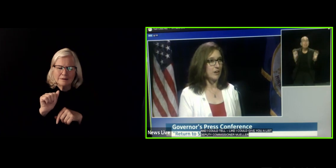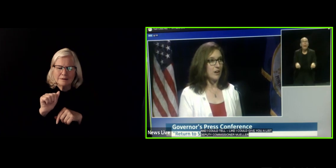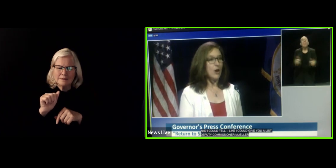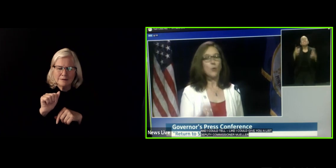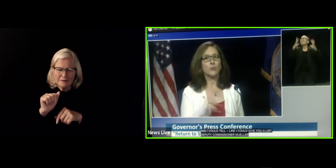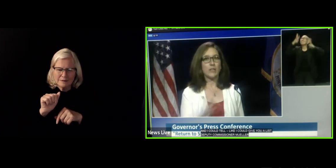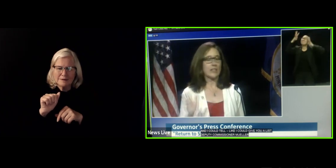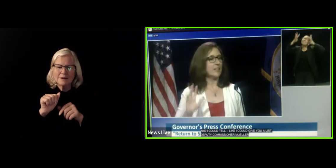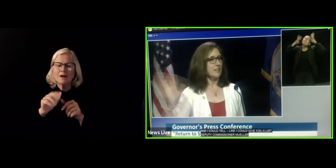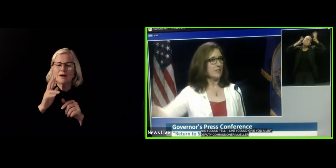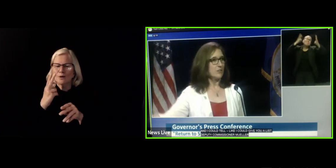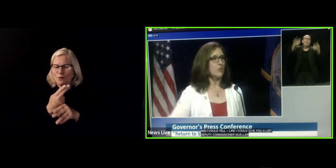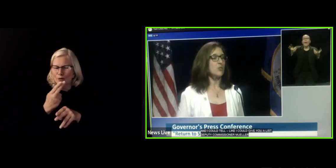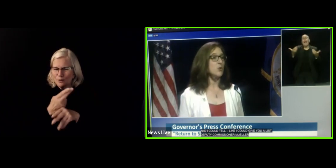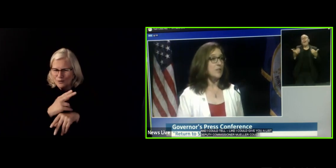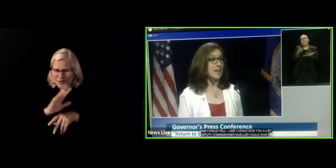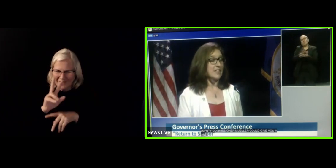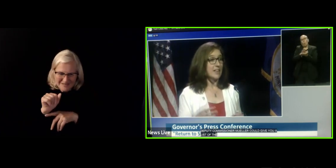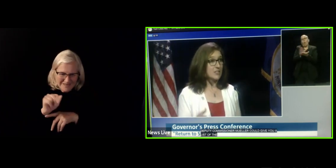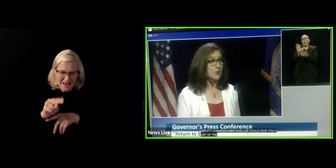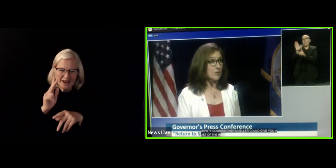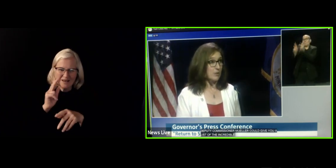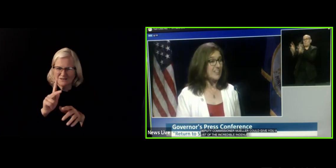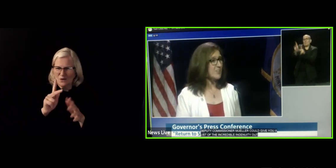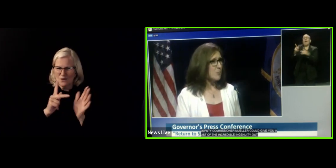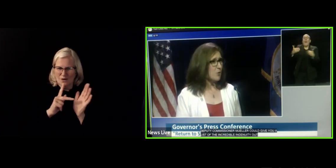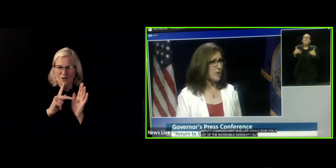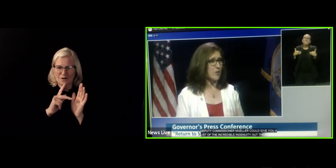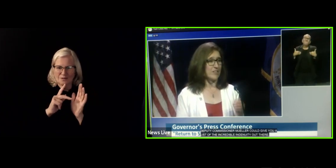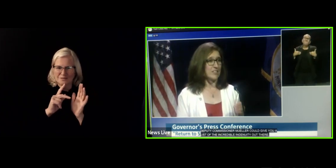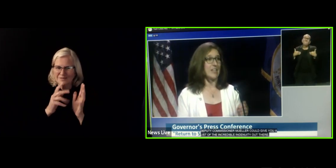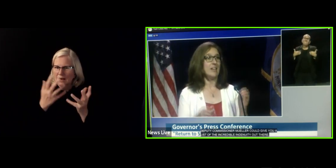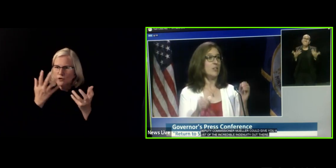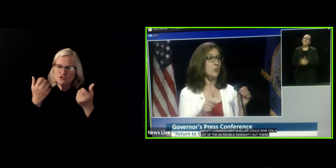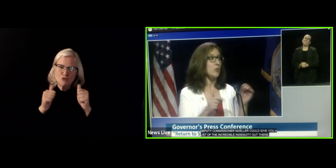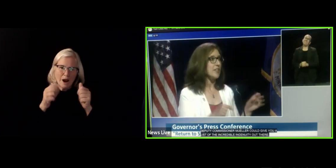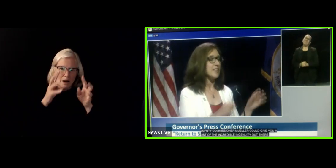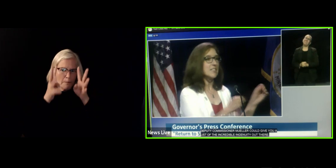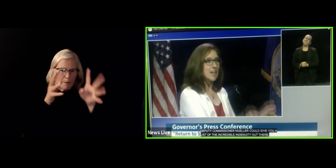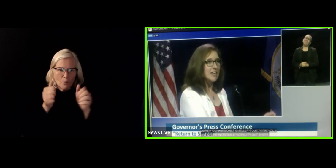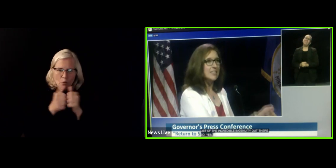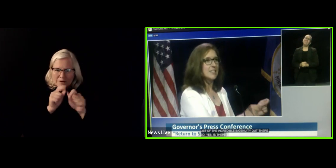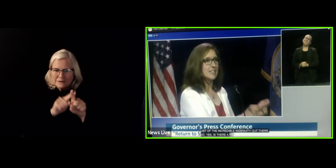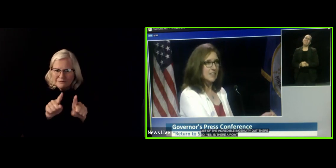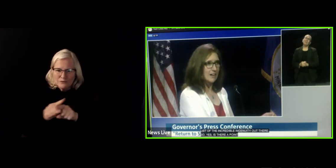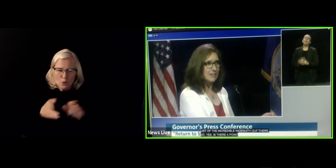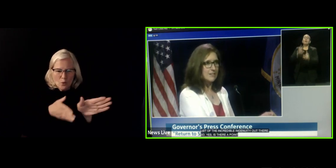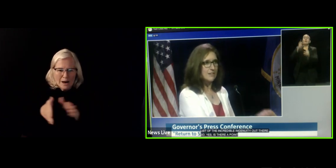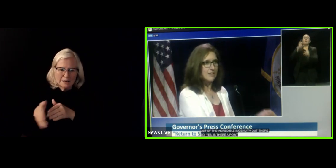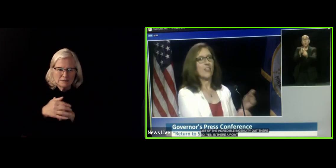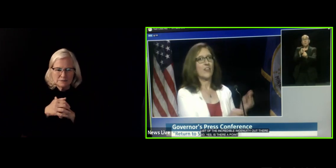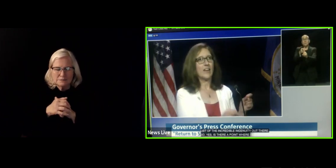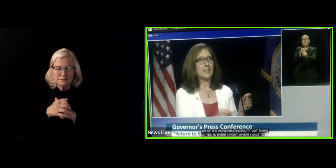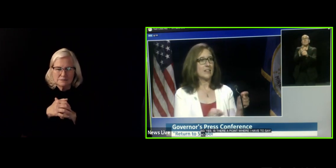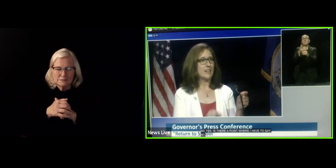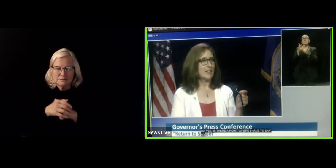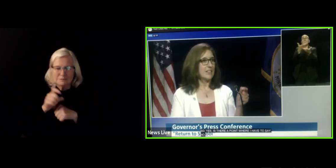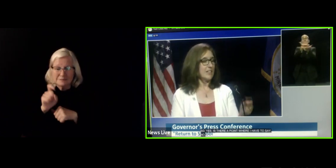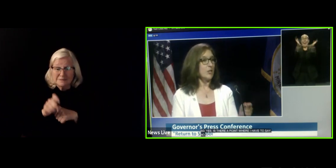there, which made so yes, is there a point where I have to say, no, really the science says